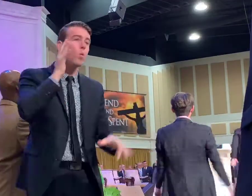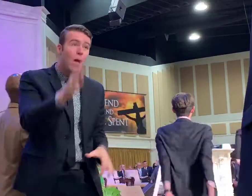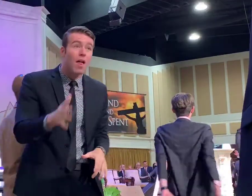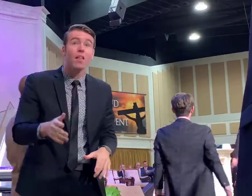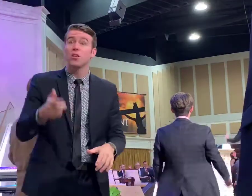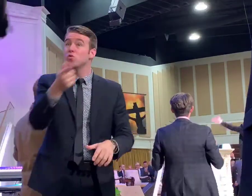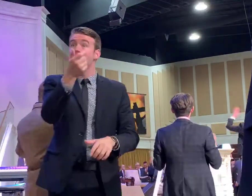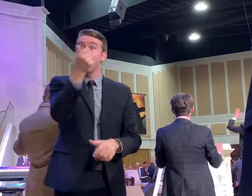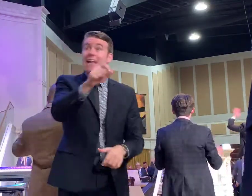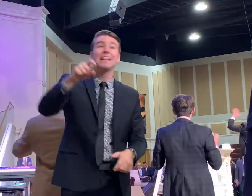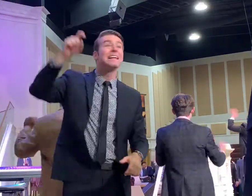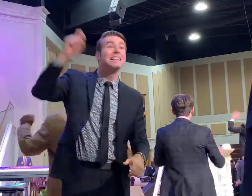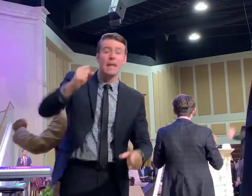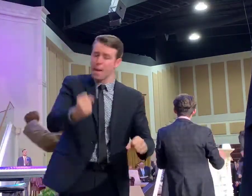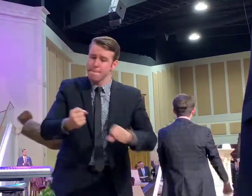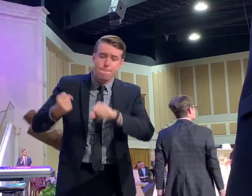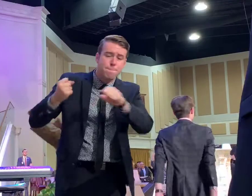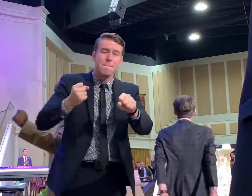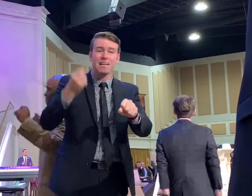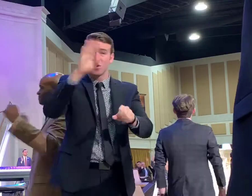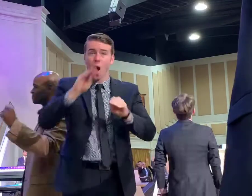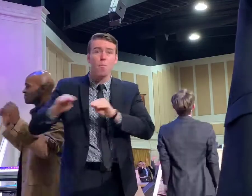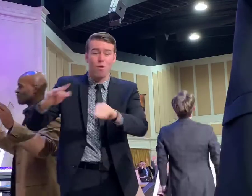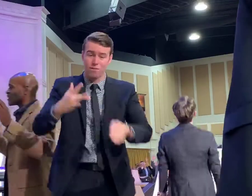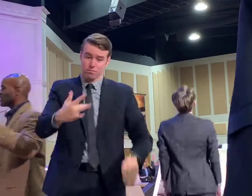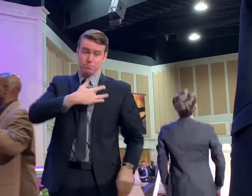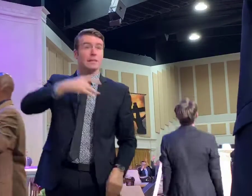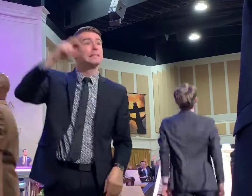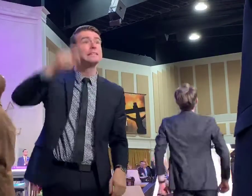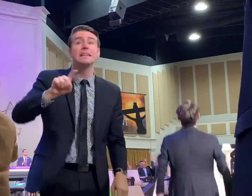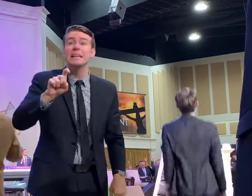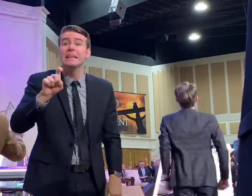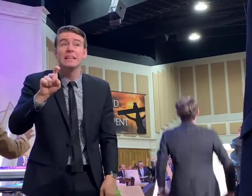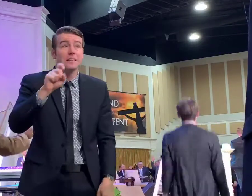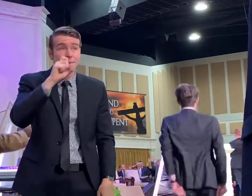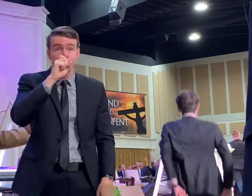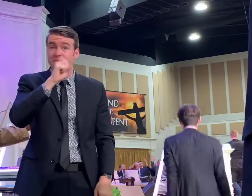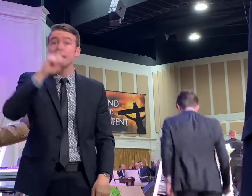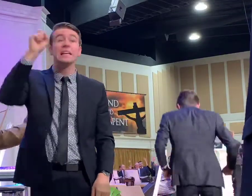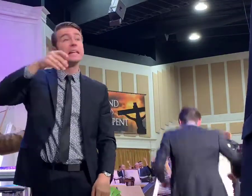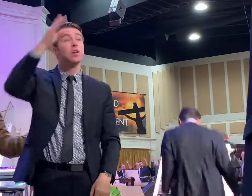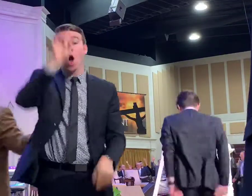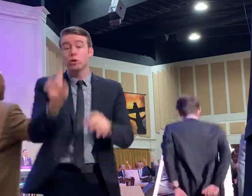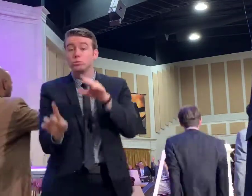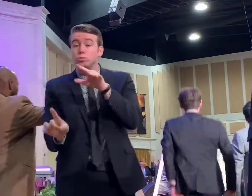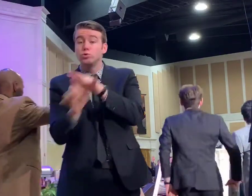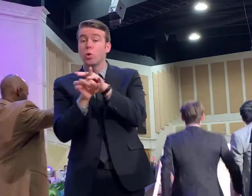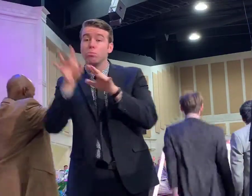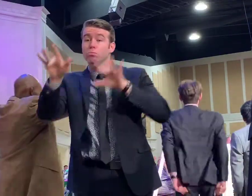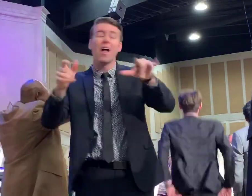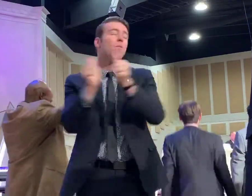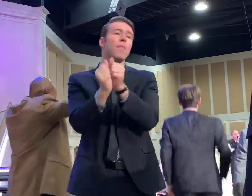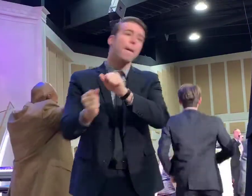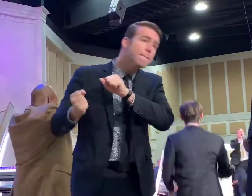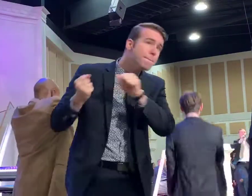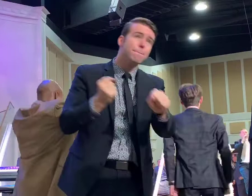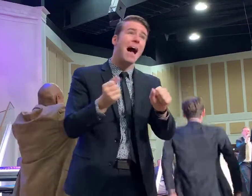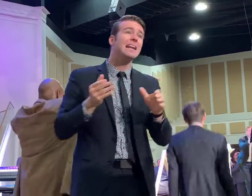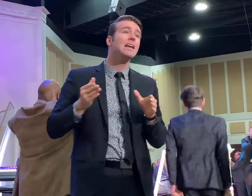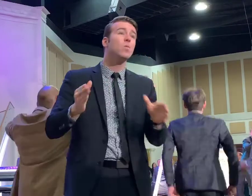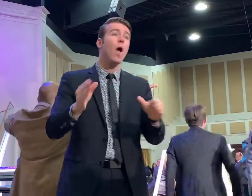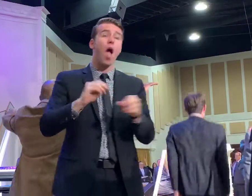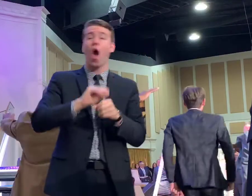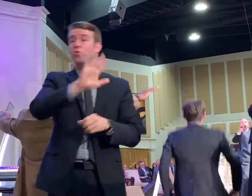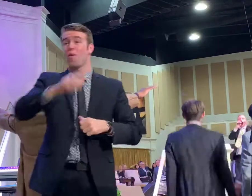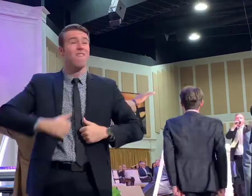Anybody need a mightily move of God? Does anybody need God to show up in a mighty way?